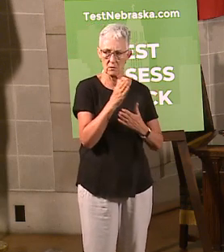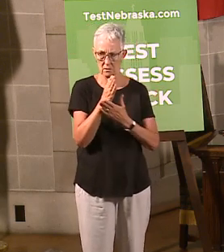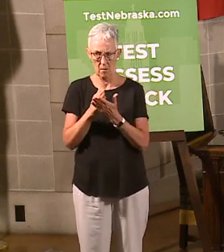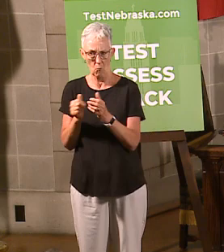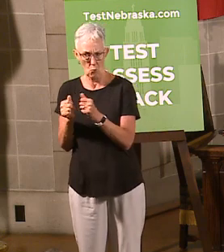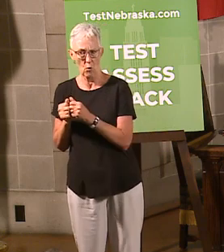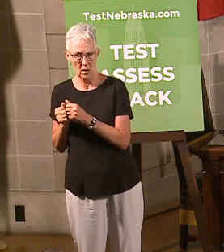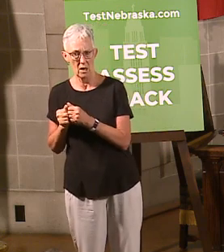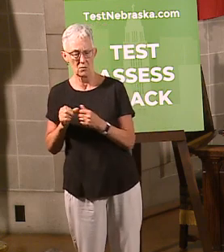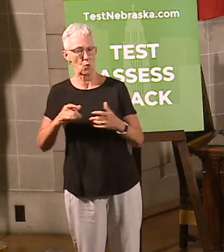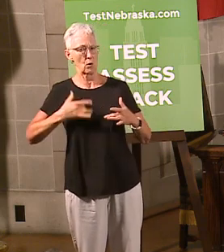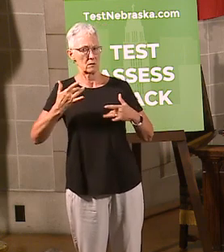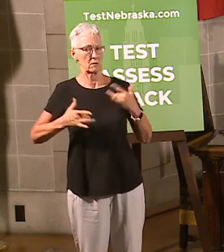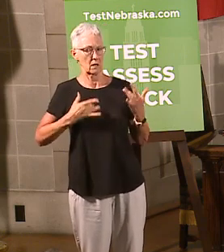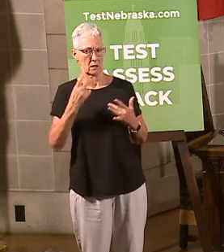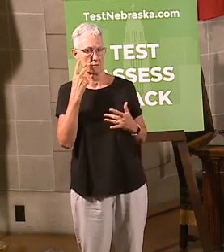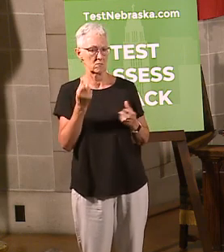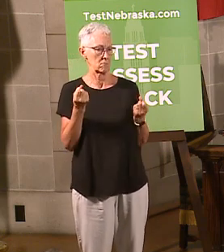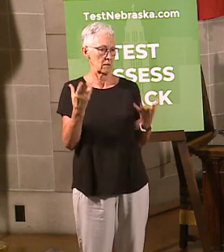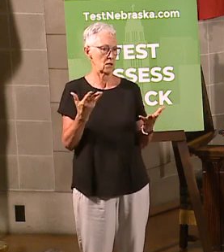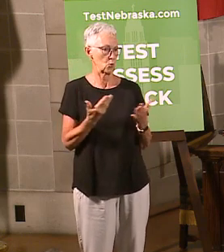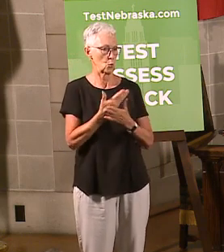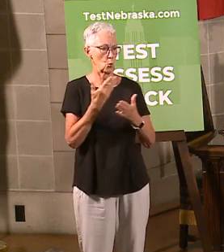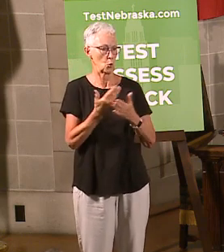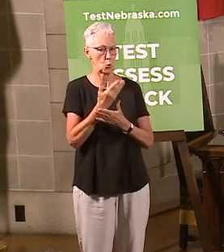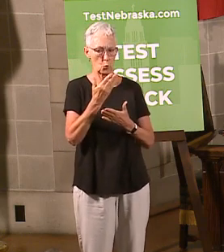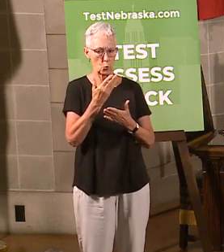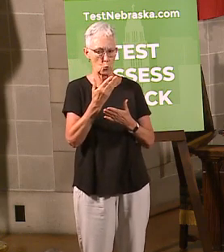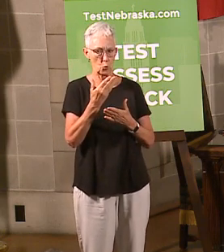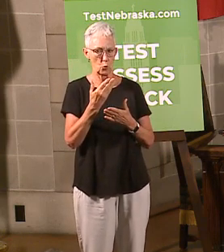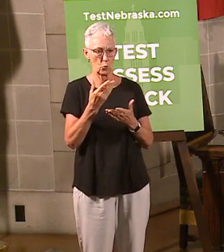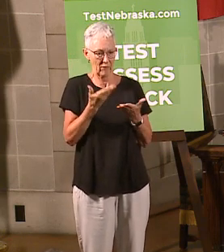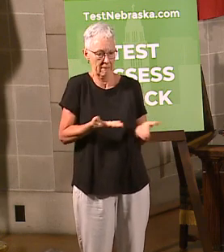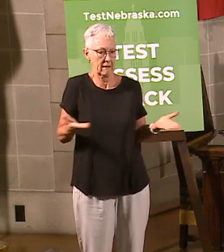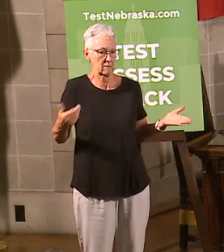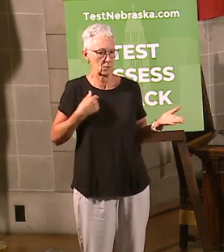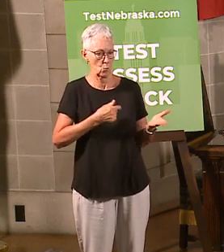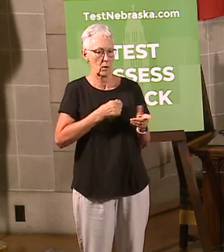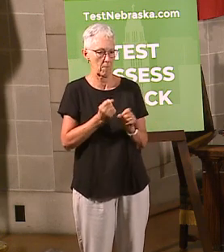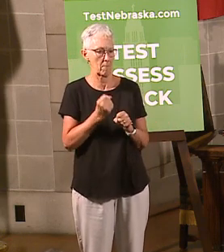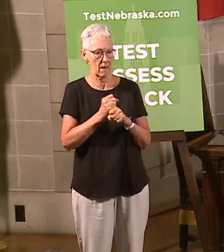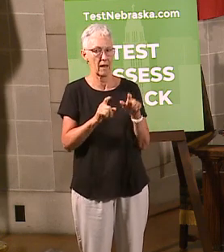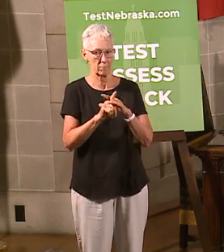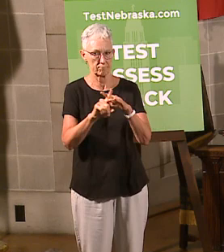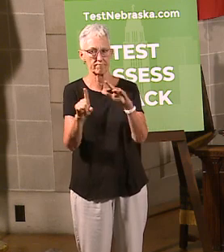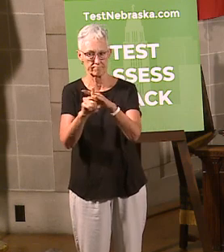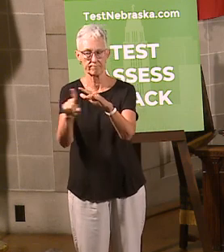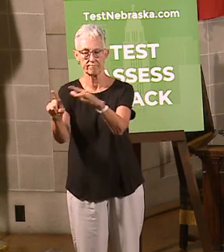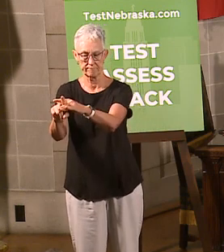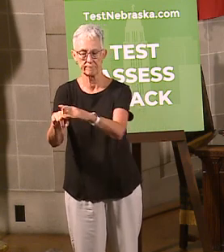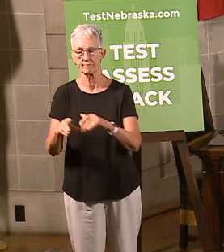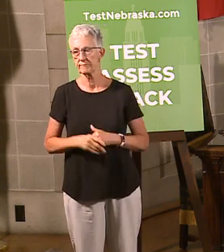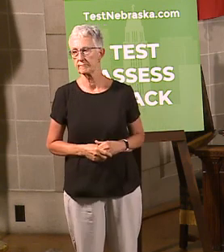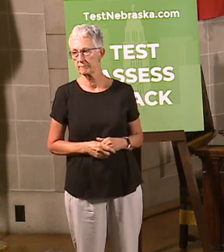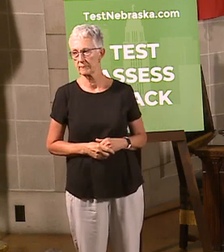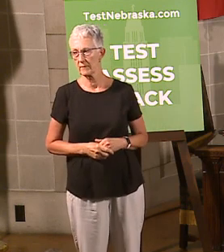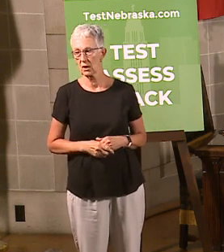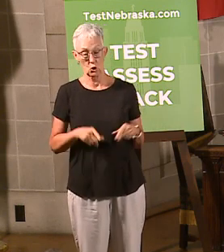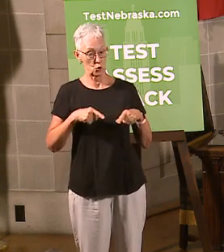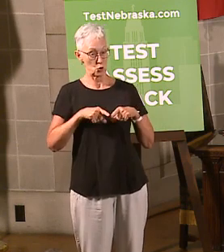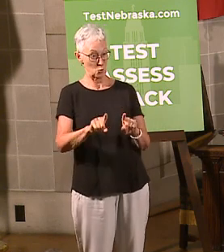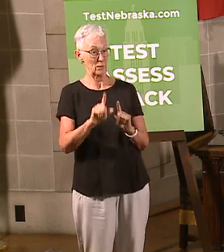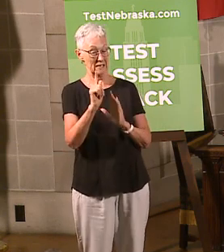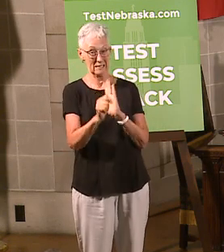excitement of seeing the new stuff that we come up with. The present, so going through COVID, as dairy farmers, we were considered